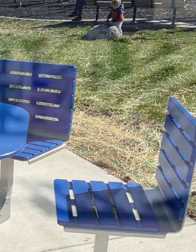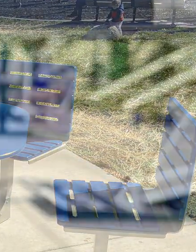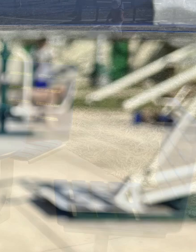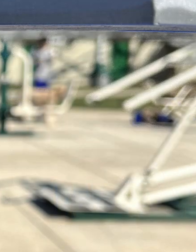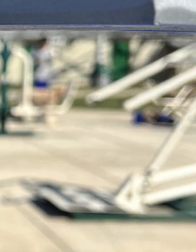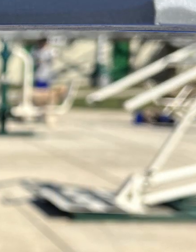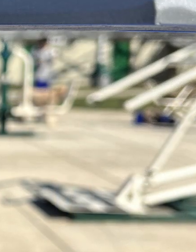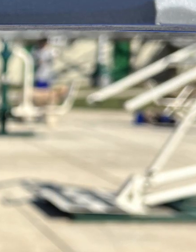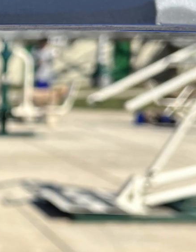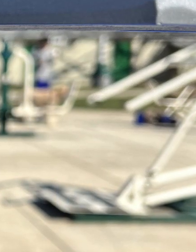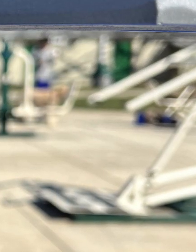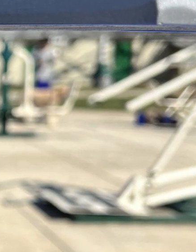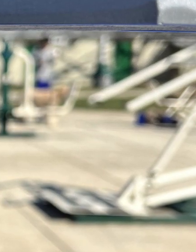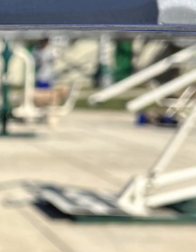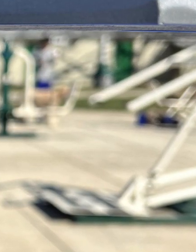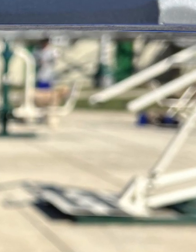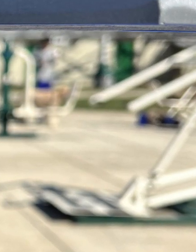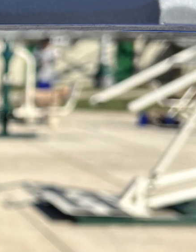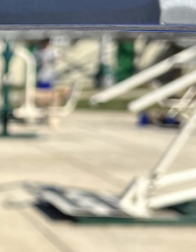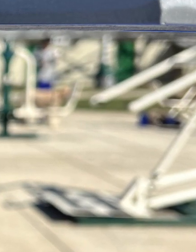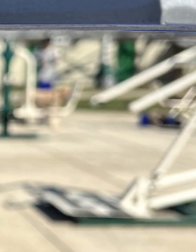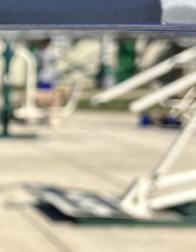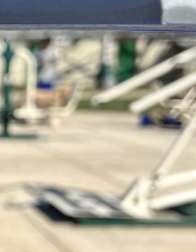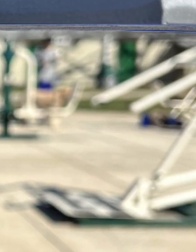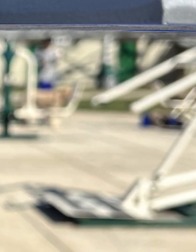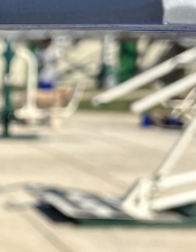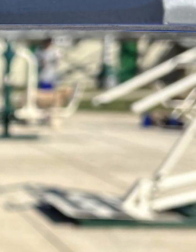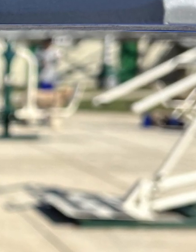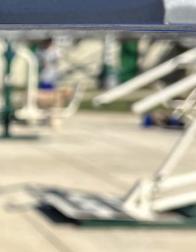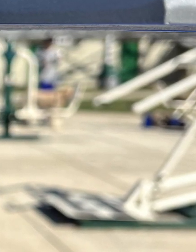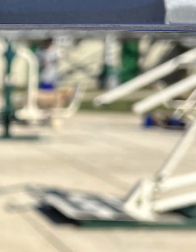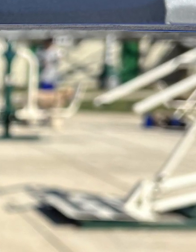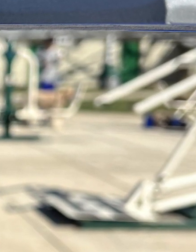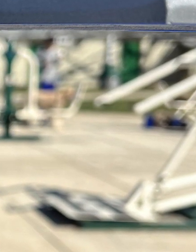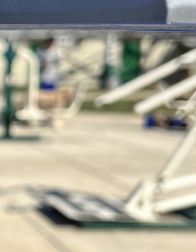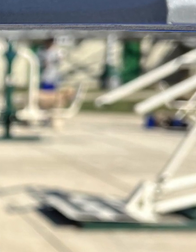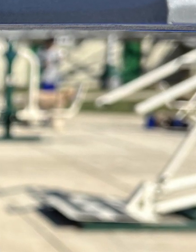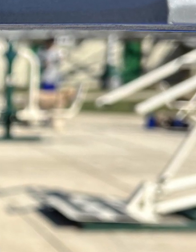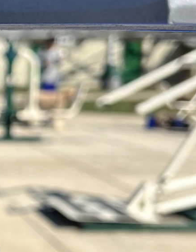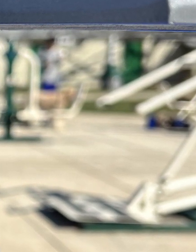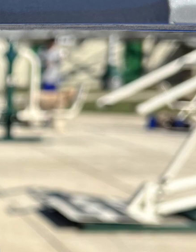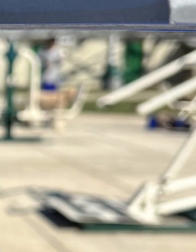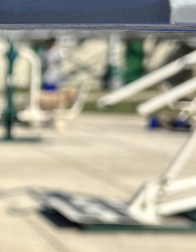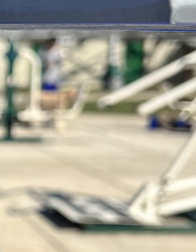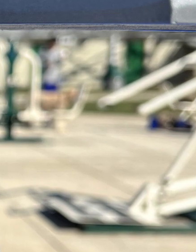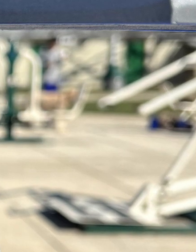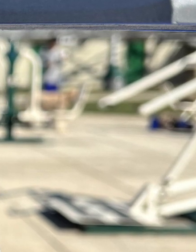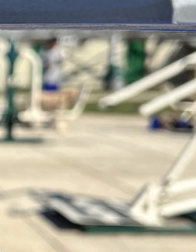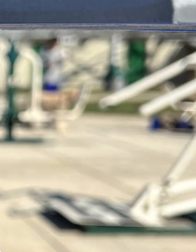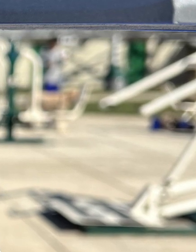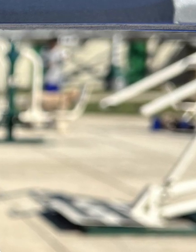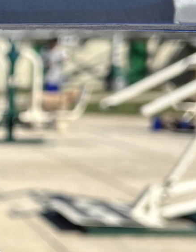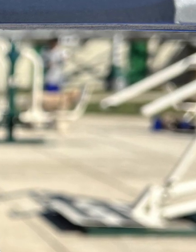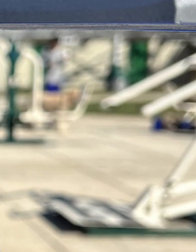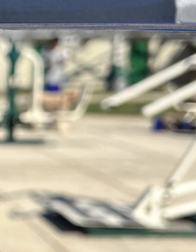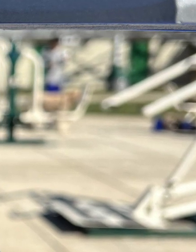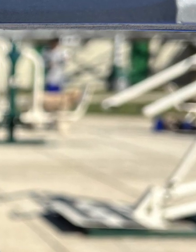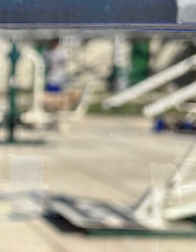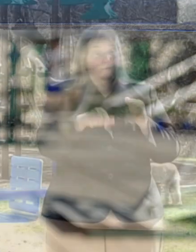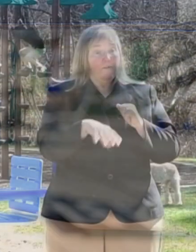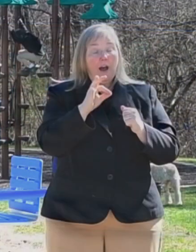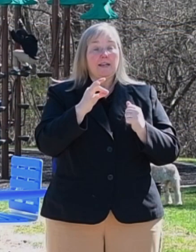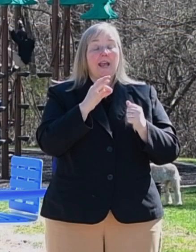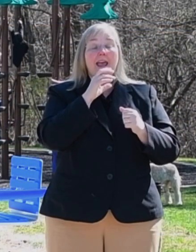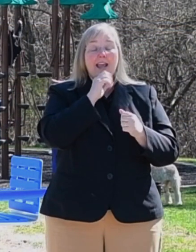Howard County a more livable community for all ages. Now, not only can you find an